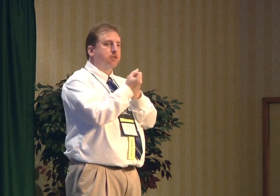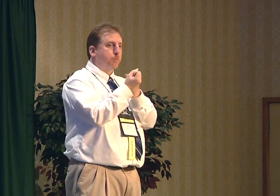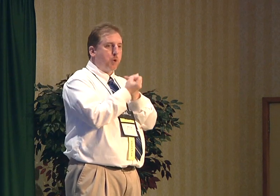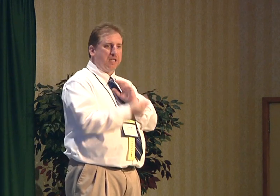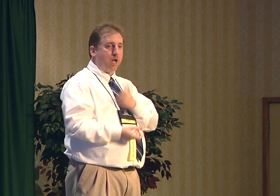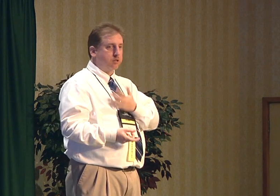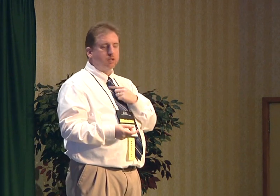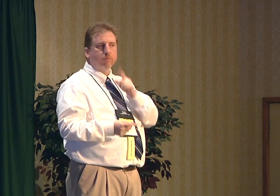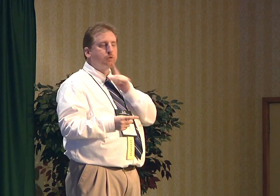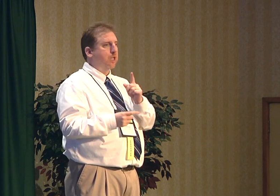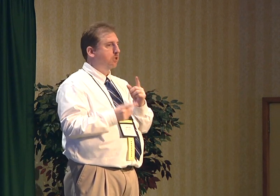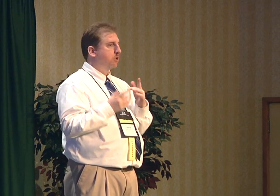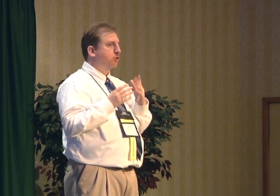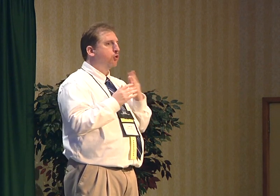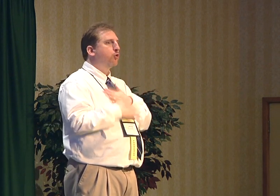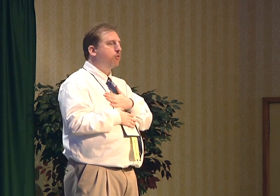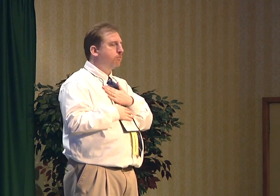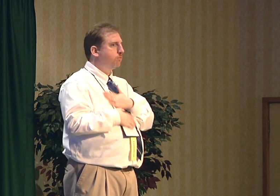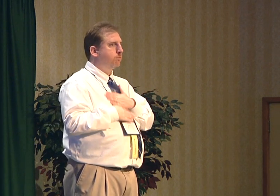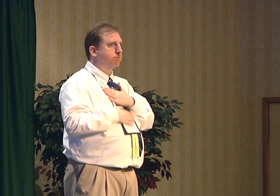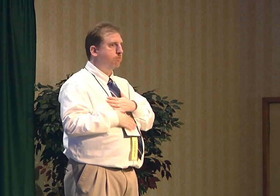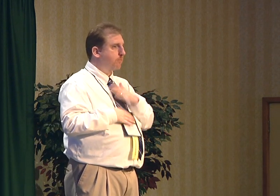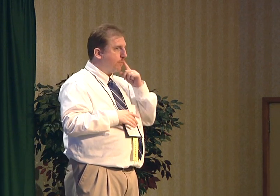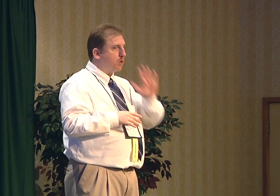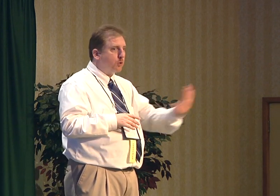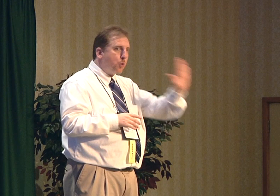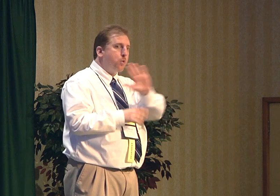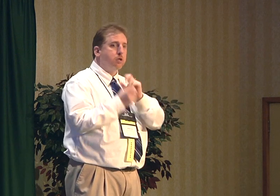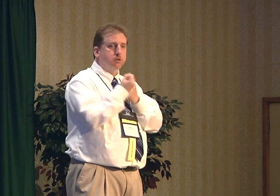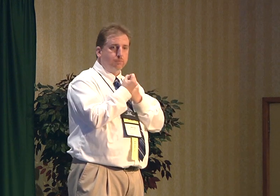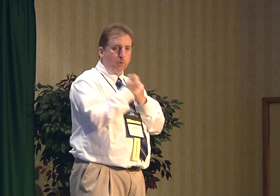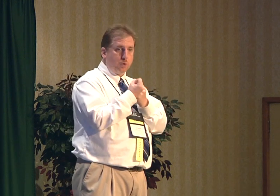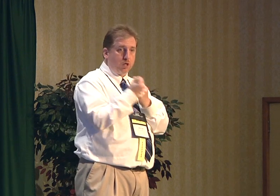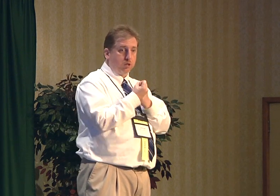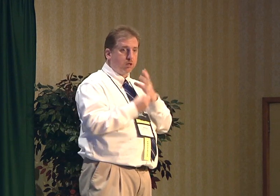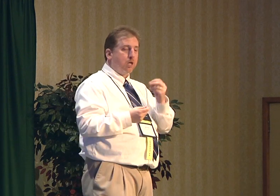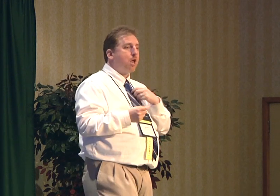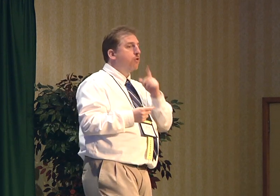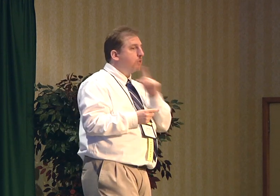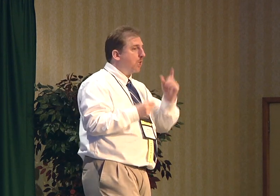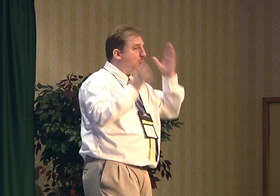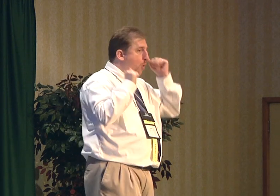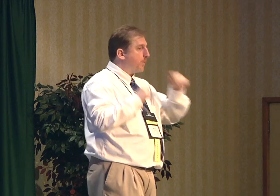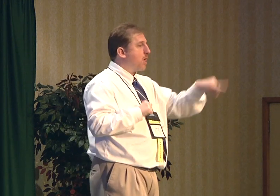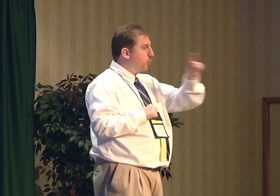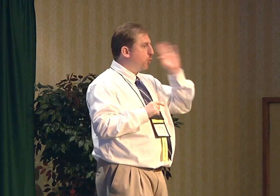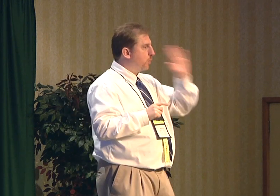of the organizations who have supported us. And I so much appreciate it. Really appreciate your support, and I'm